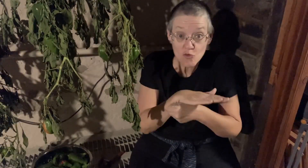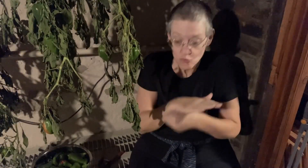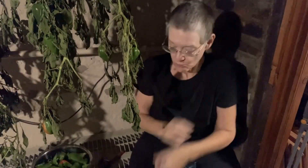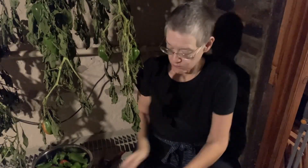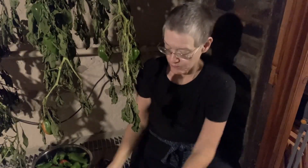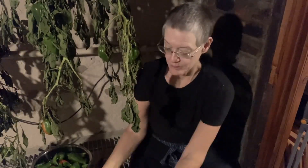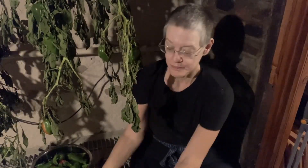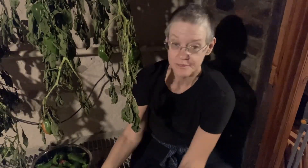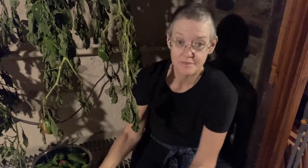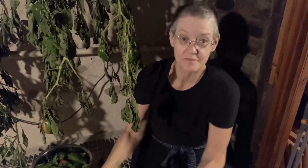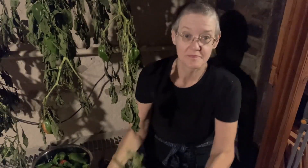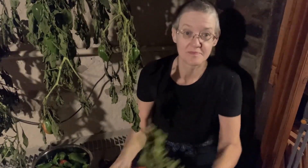The bucket's full.